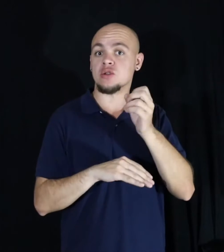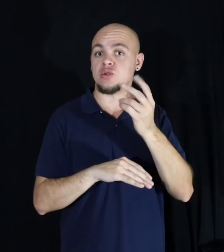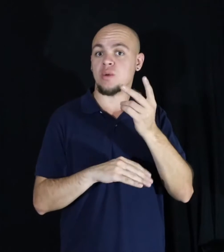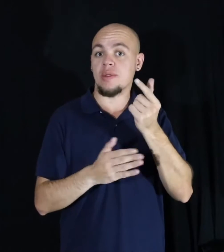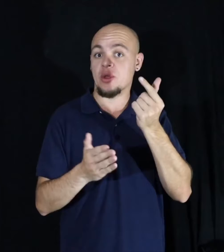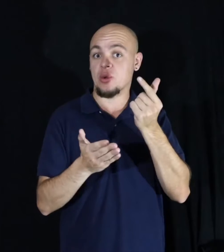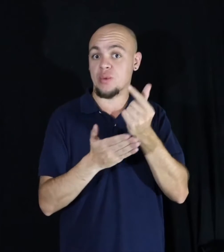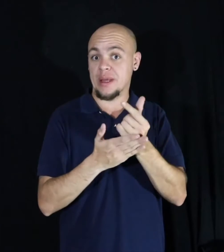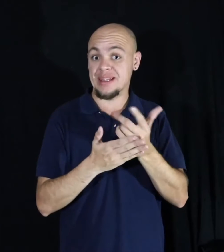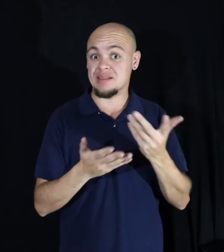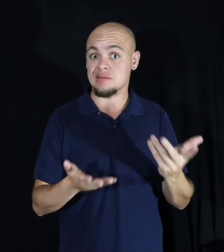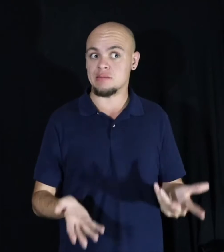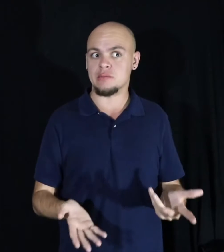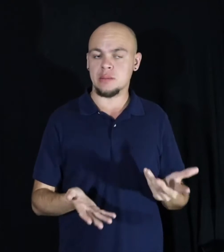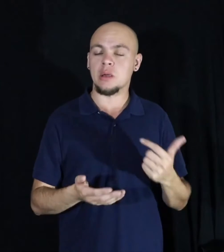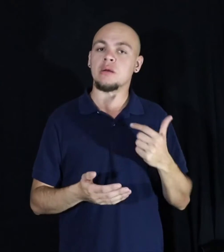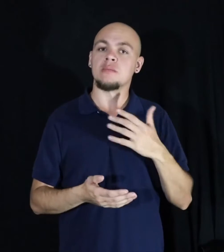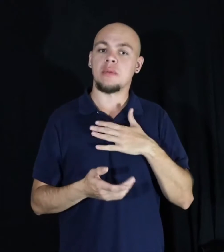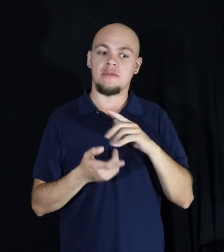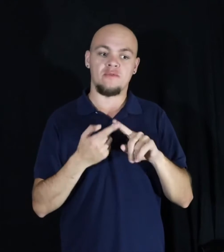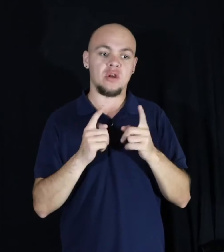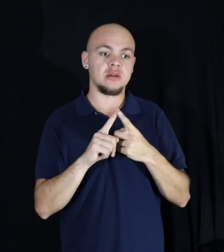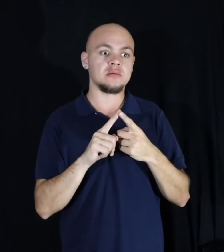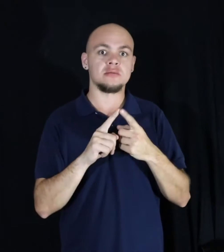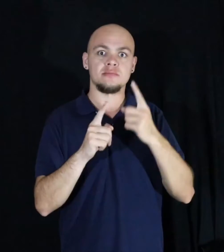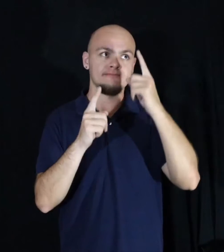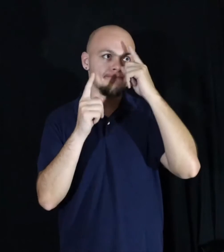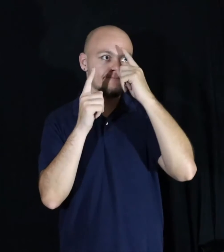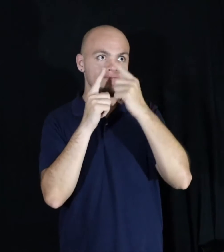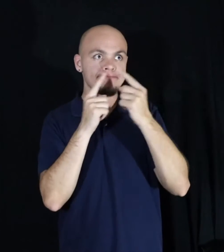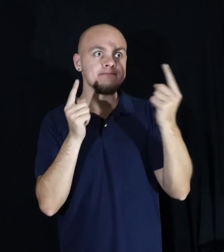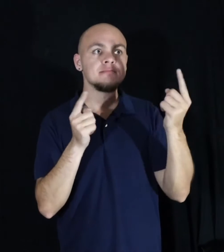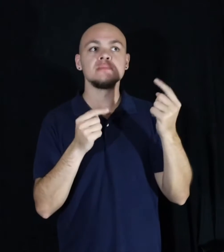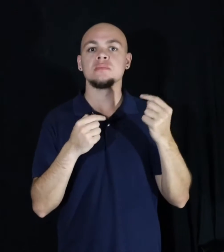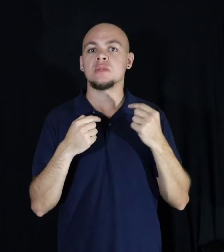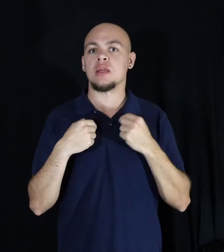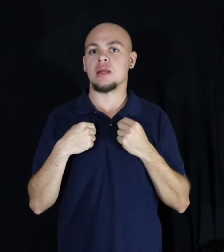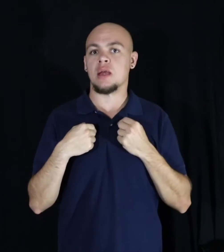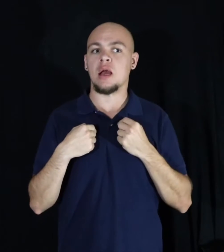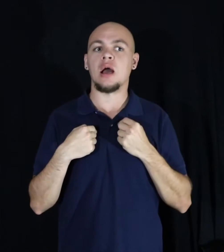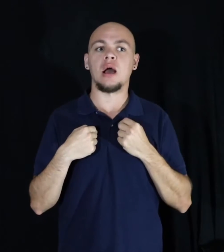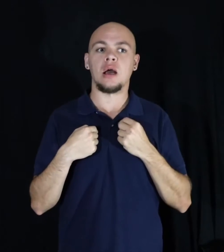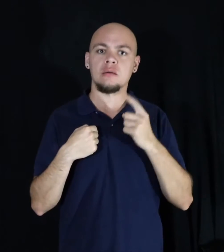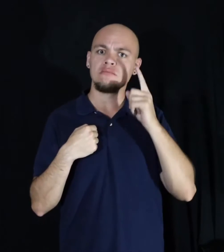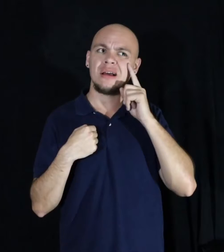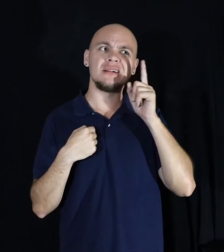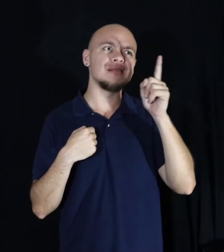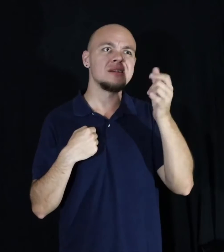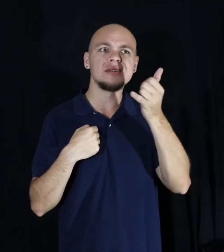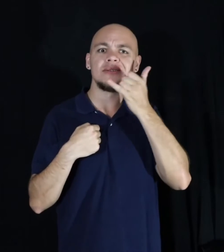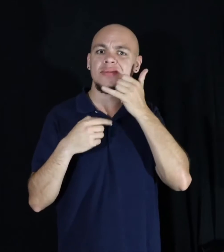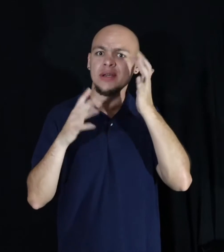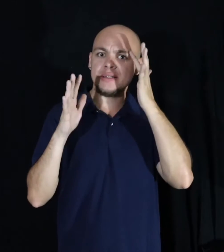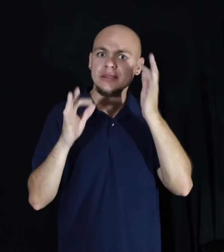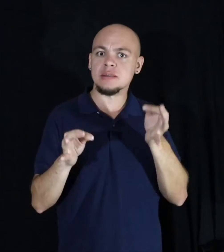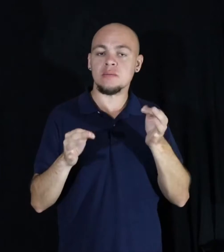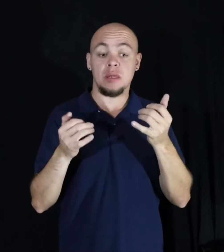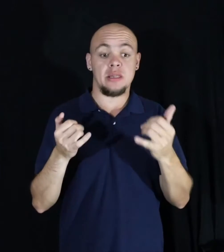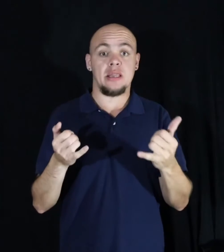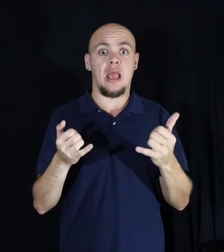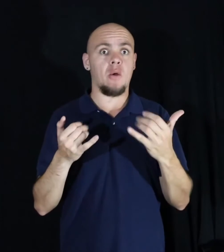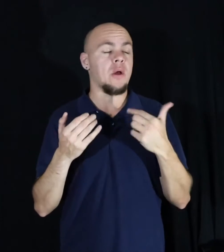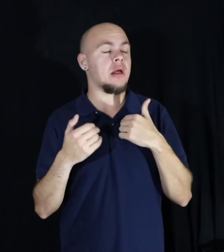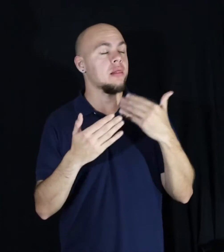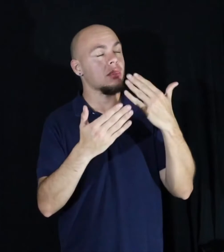at that point, my friends and myself disagreed with her, and I thought that it was a very wrong decision. But today, I couldn't be more